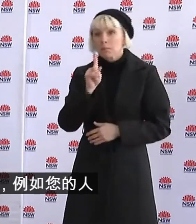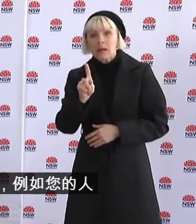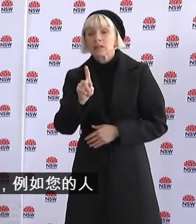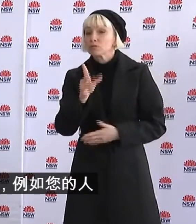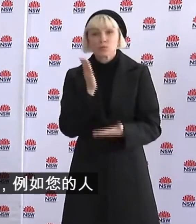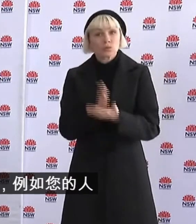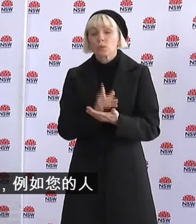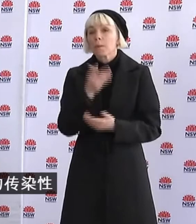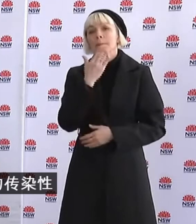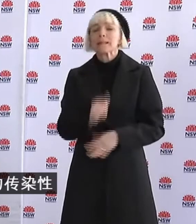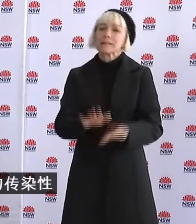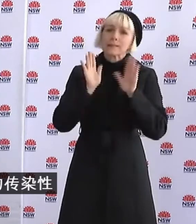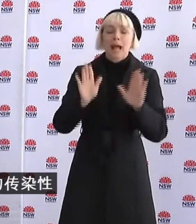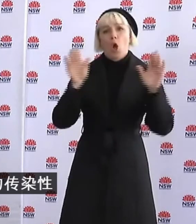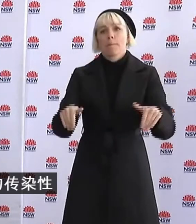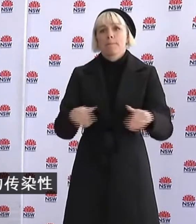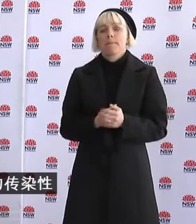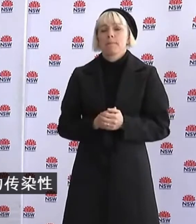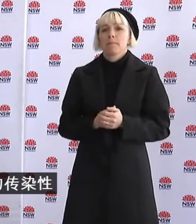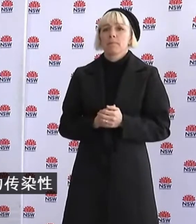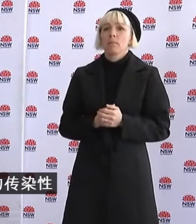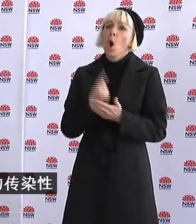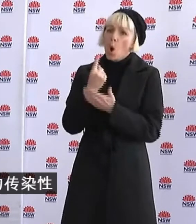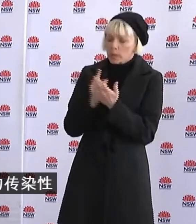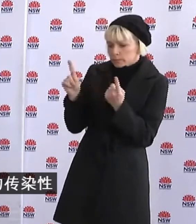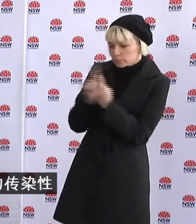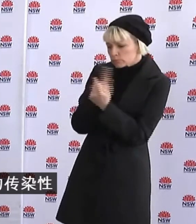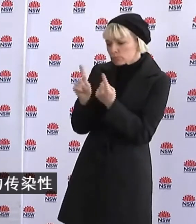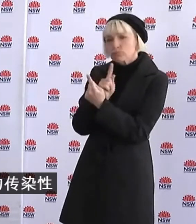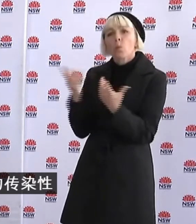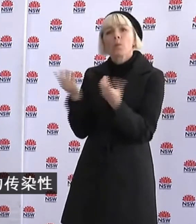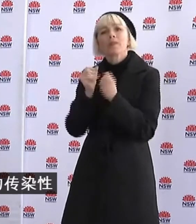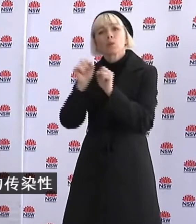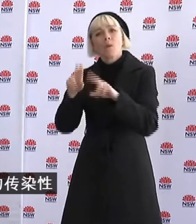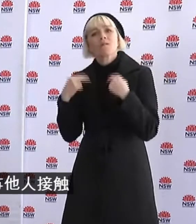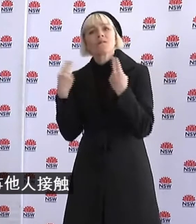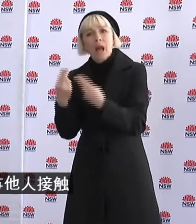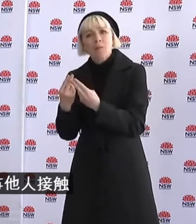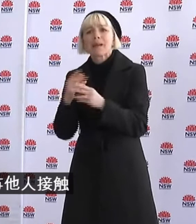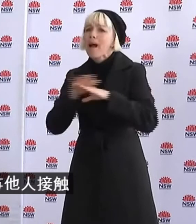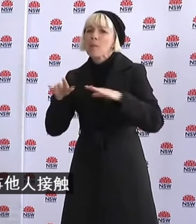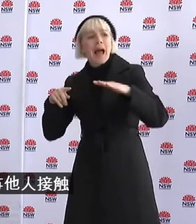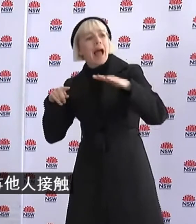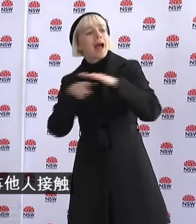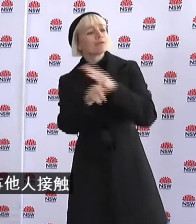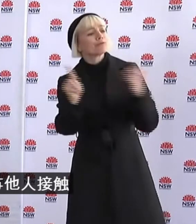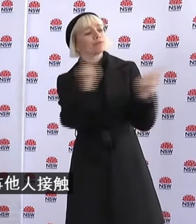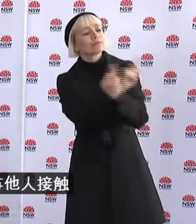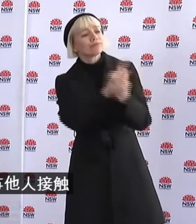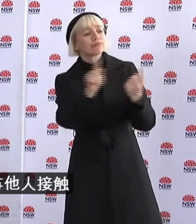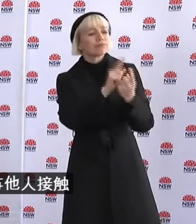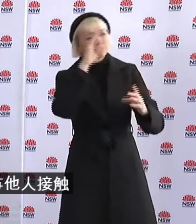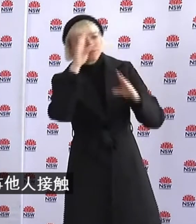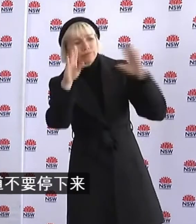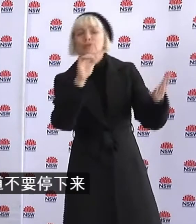immediate household, like the people you live with, unless you absolutely have to. That's how contagious the virus is. And coming into contact with others, even when you're